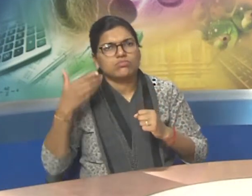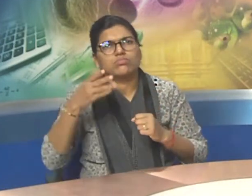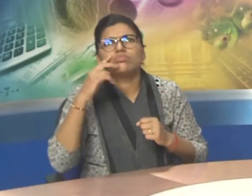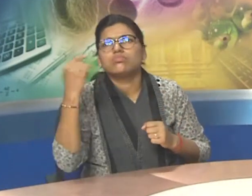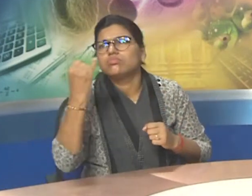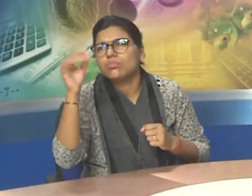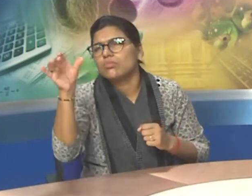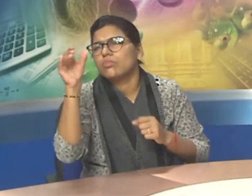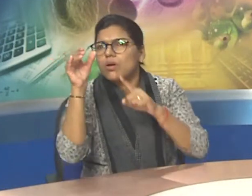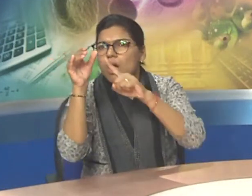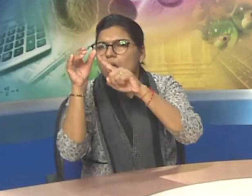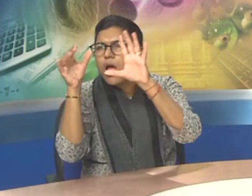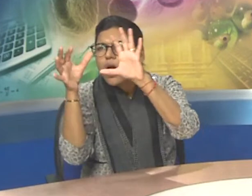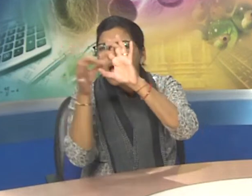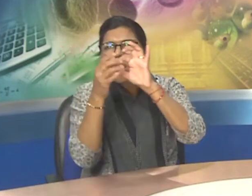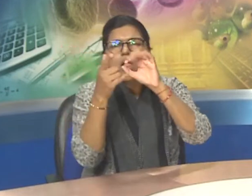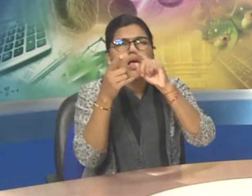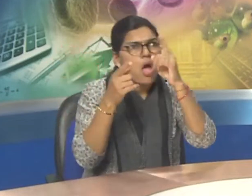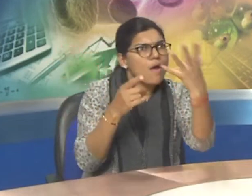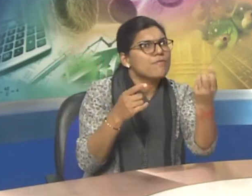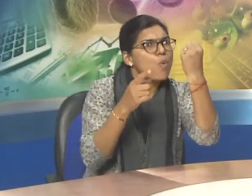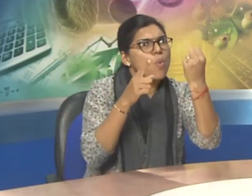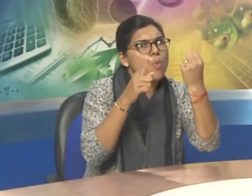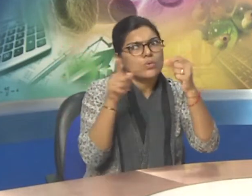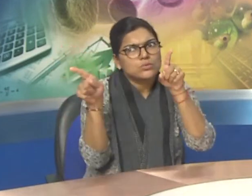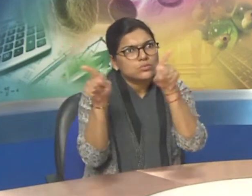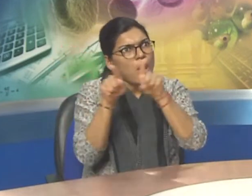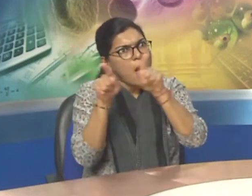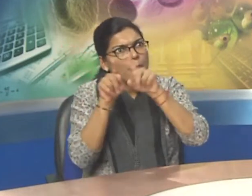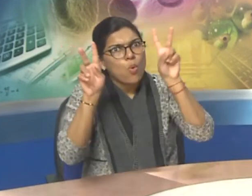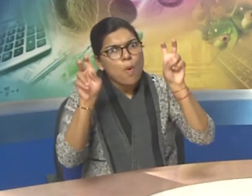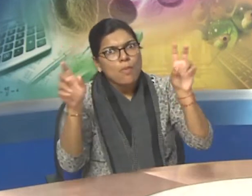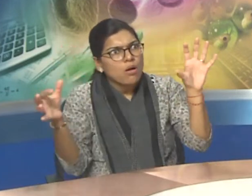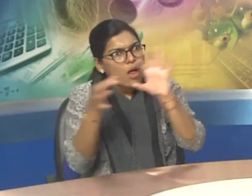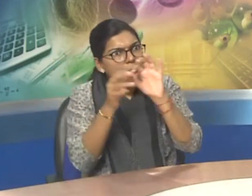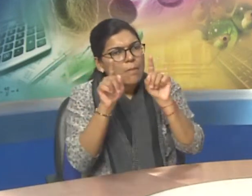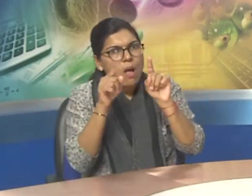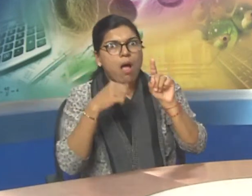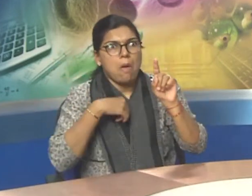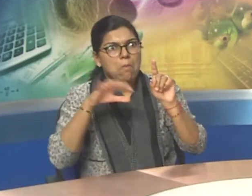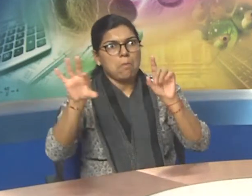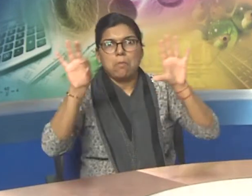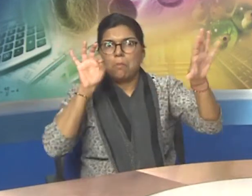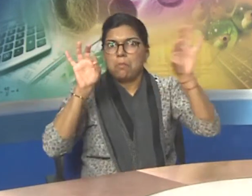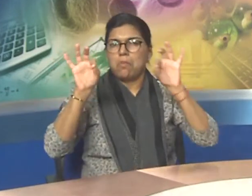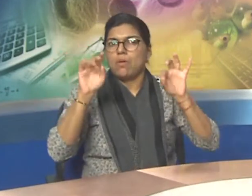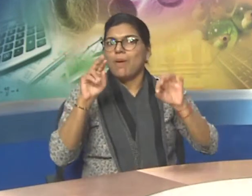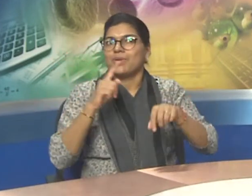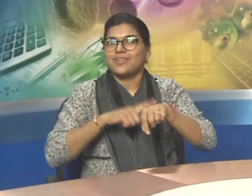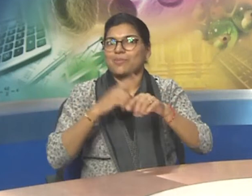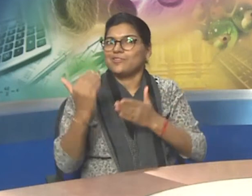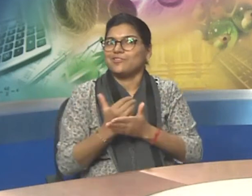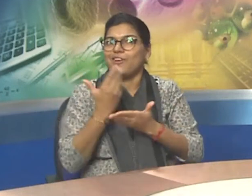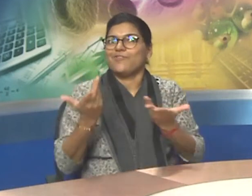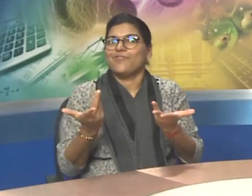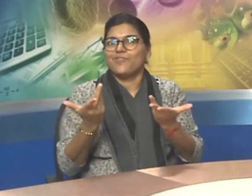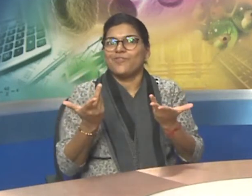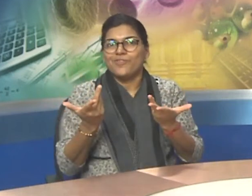the person takes the wrong book, then that person can keep back the book and then again search for the new book which is